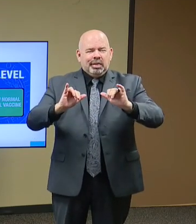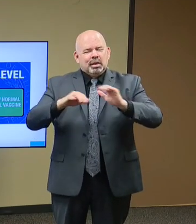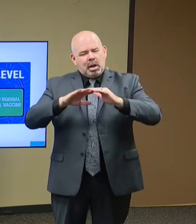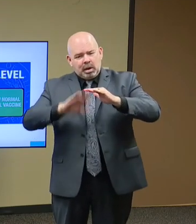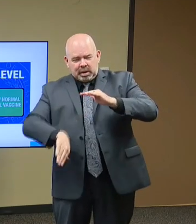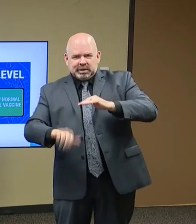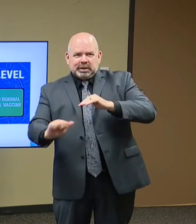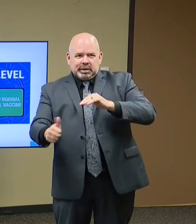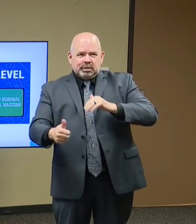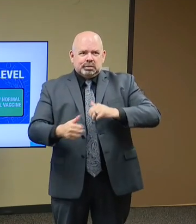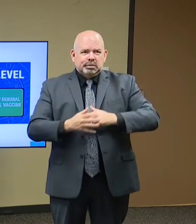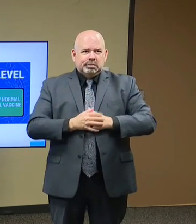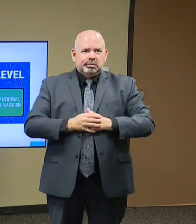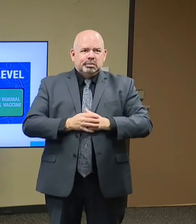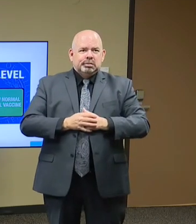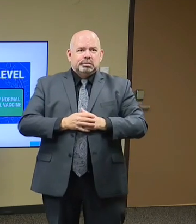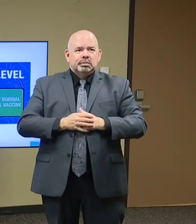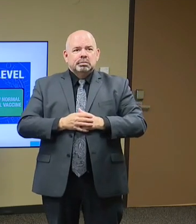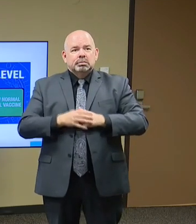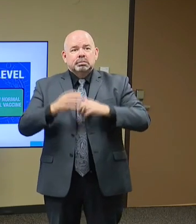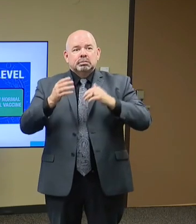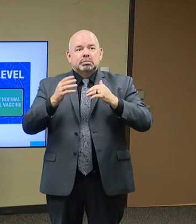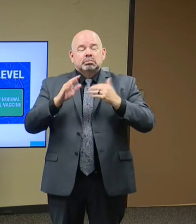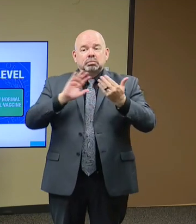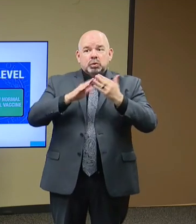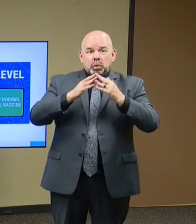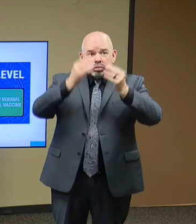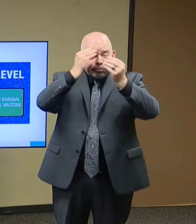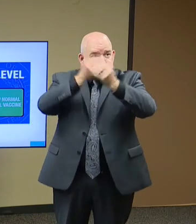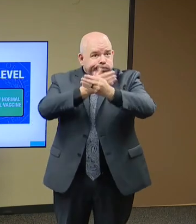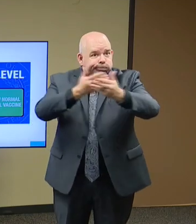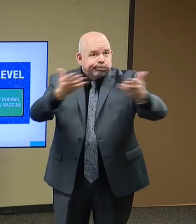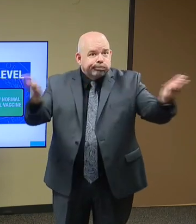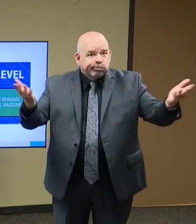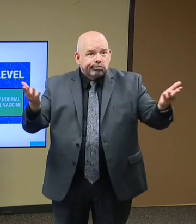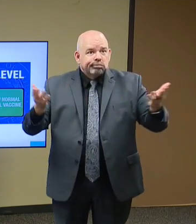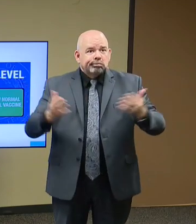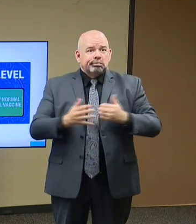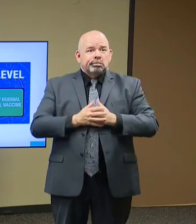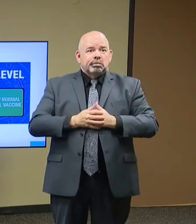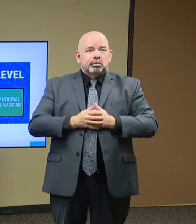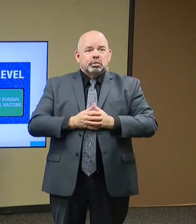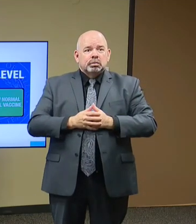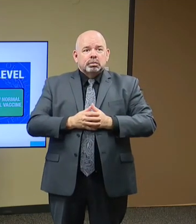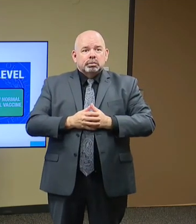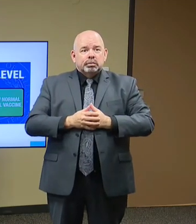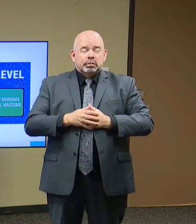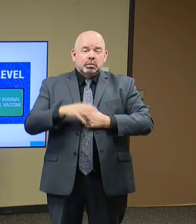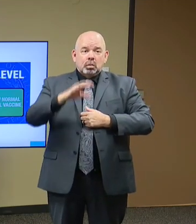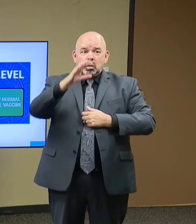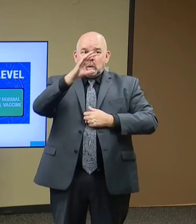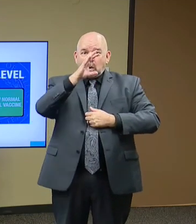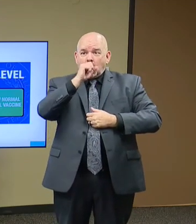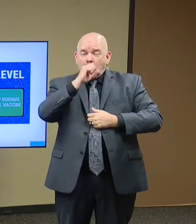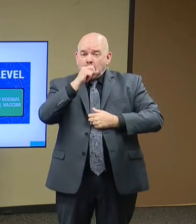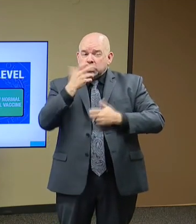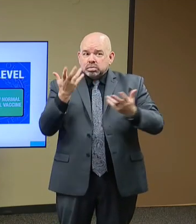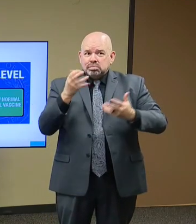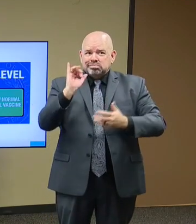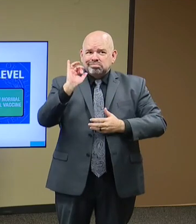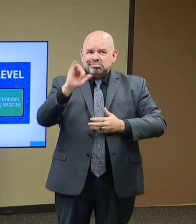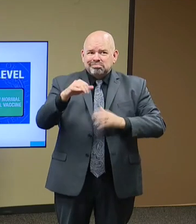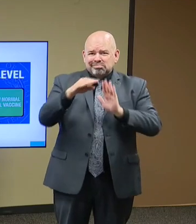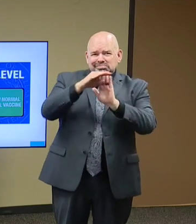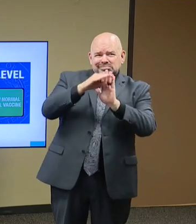this is a marathon, and to stay in orange and eventually move to yellow, we all need, all of us, all of